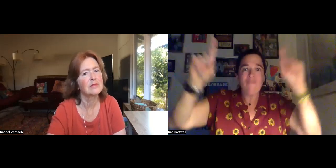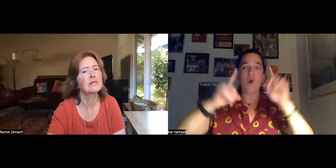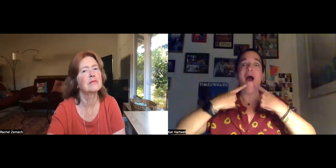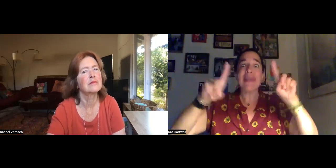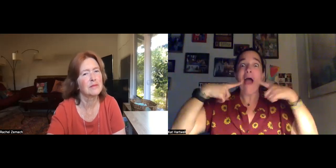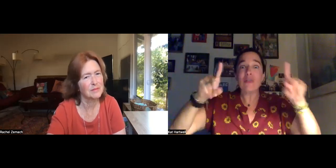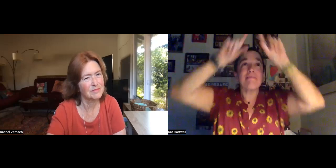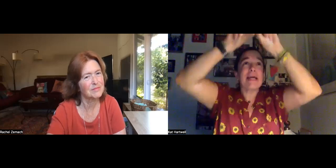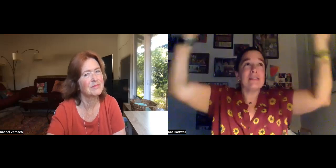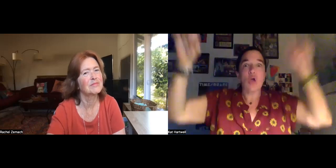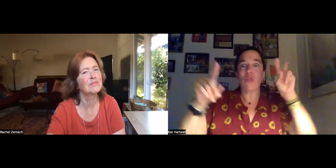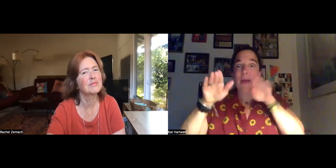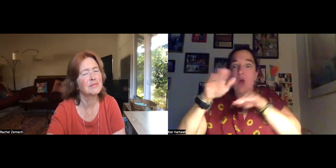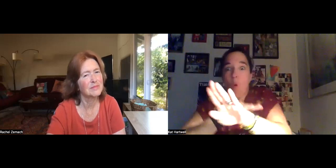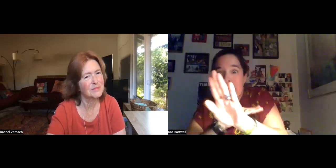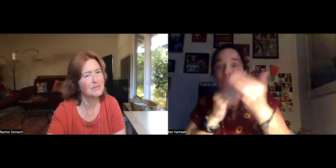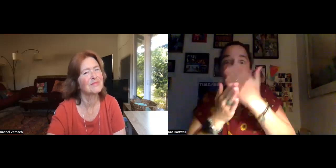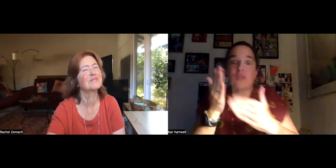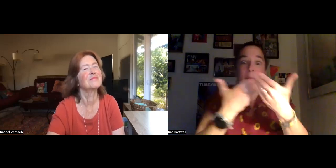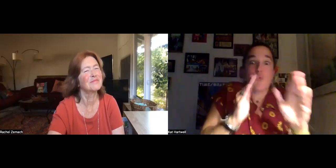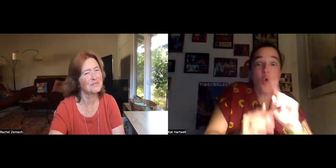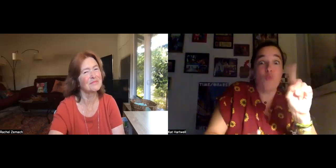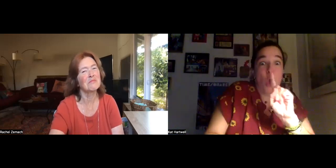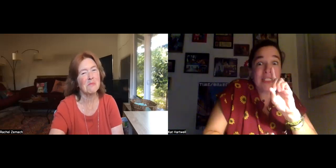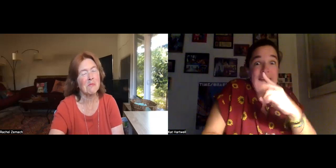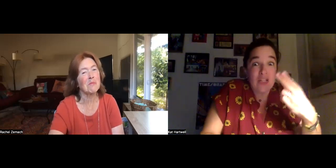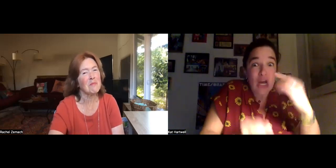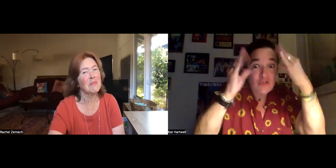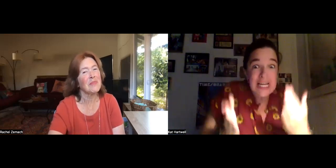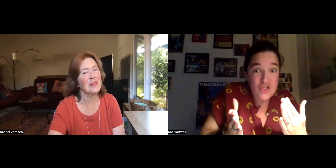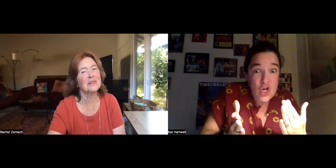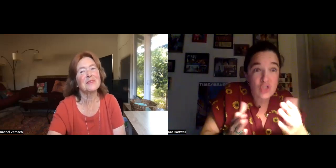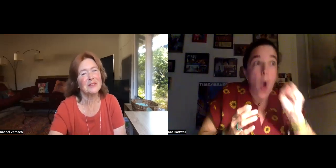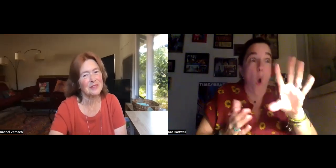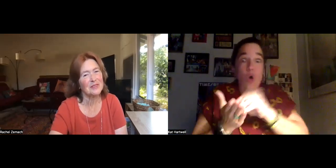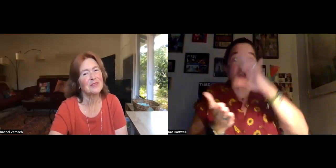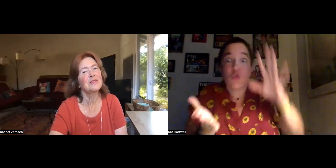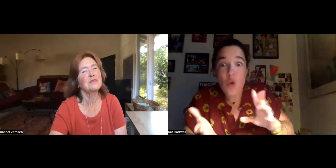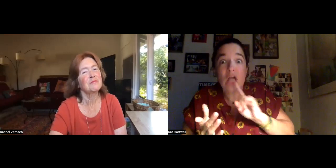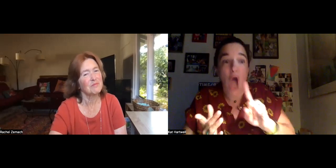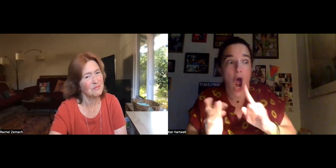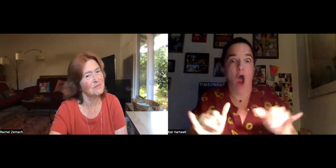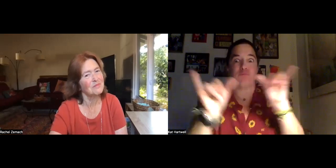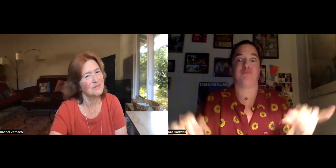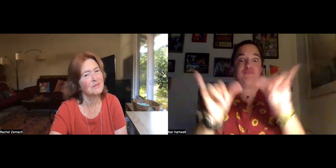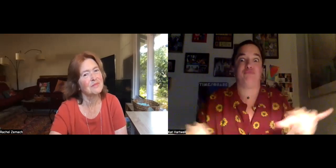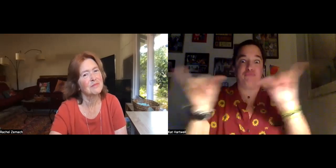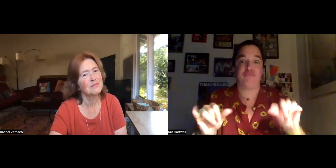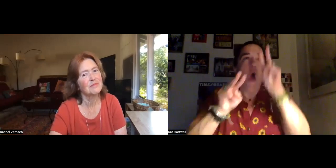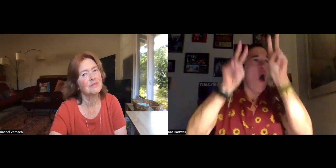or announcements. So they've been going into some of the rooms where DHA teachers Oh, doing